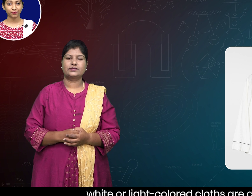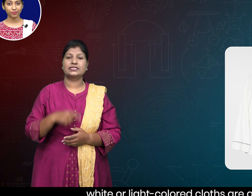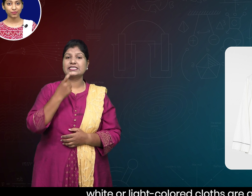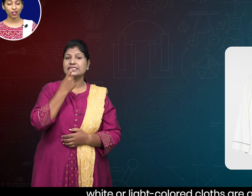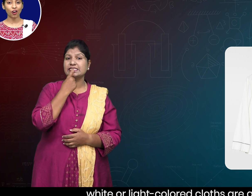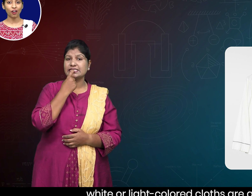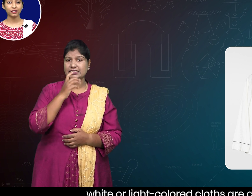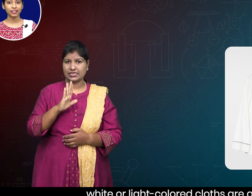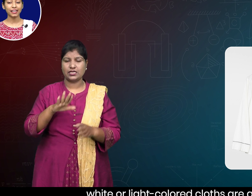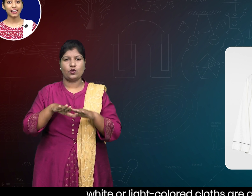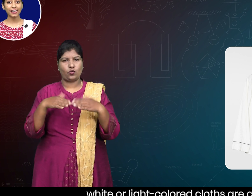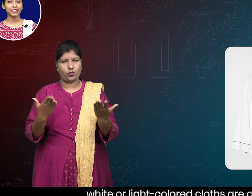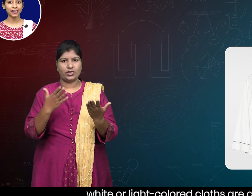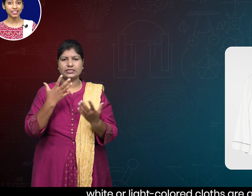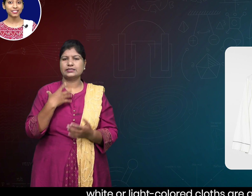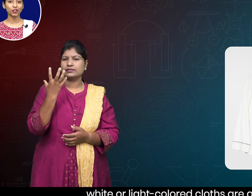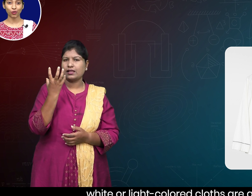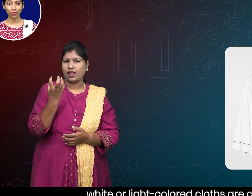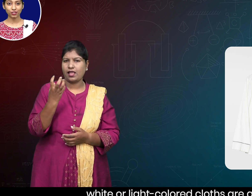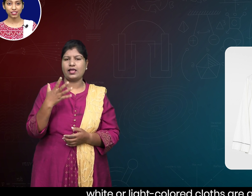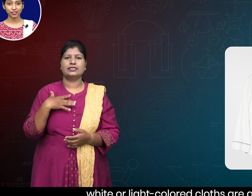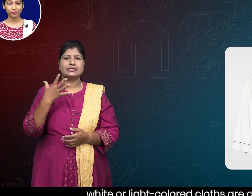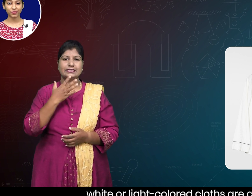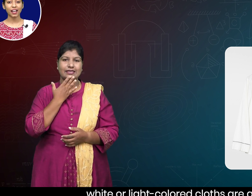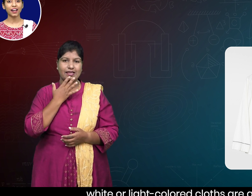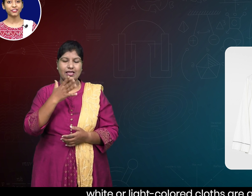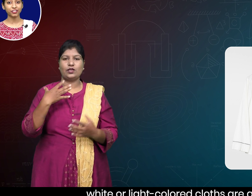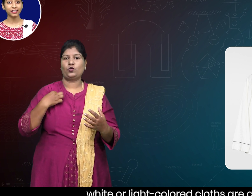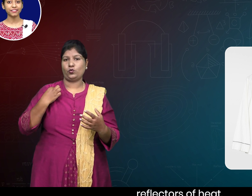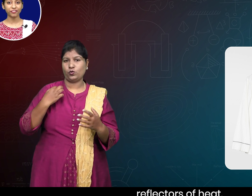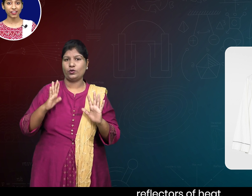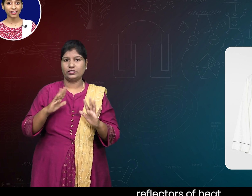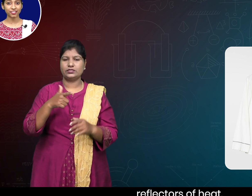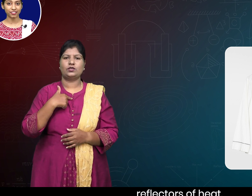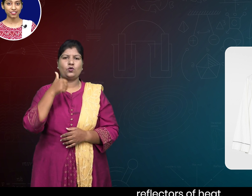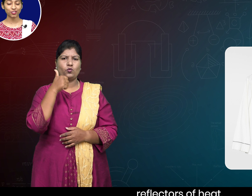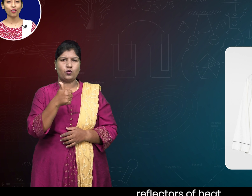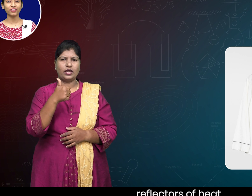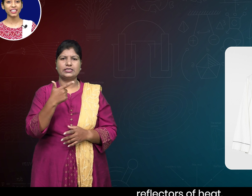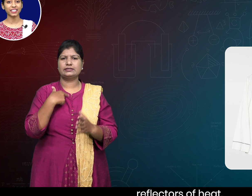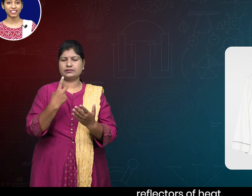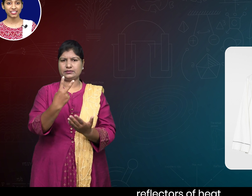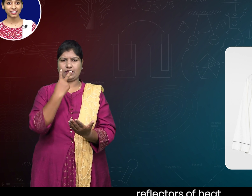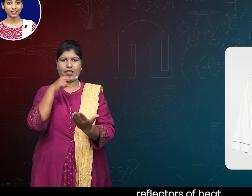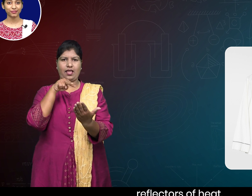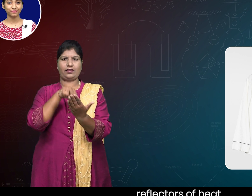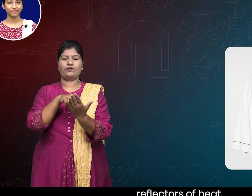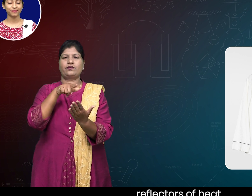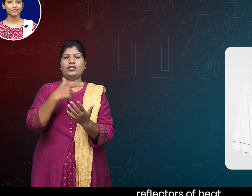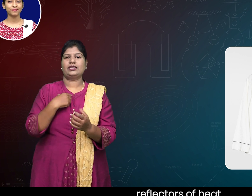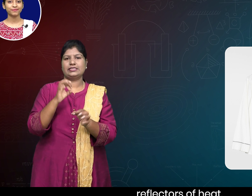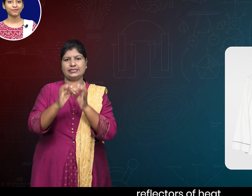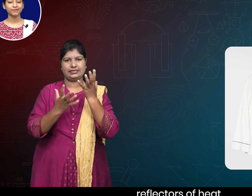White or light colored clothes are good reflectors of heat.